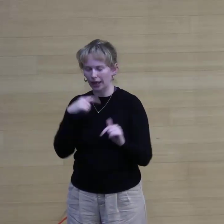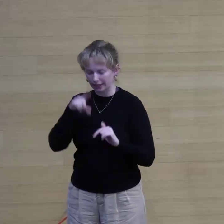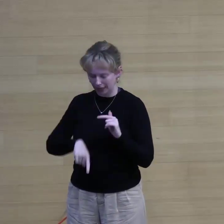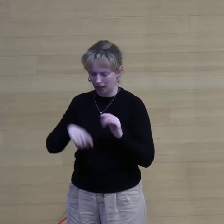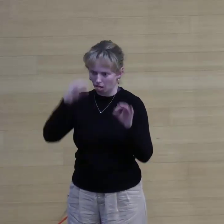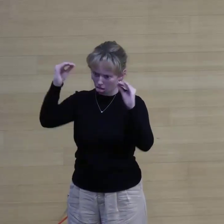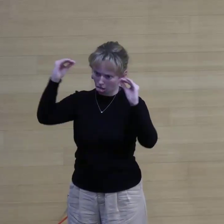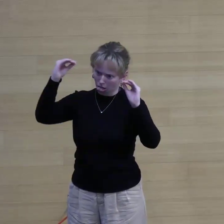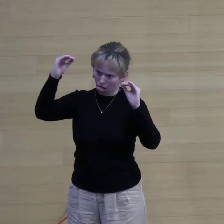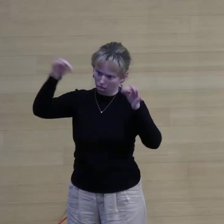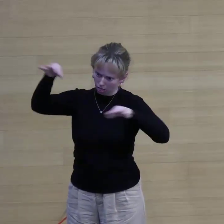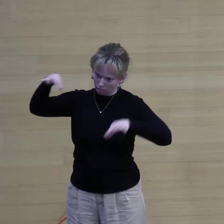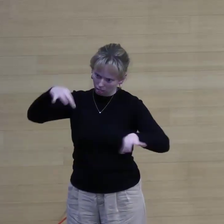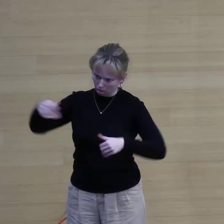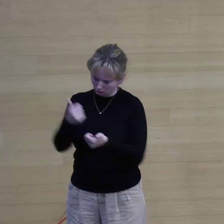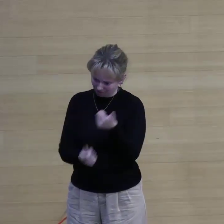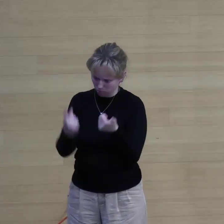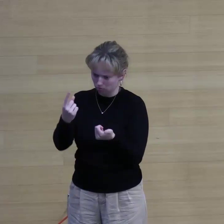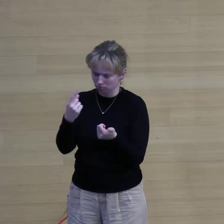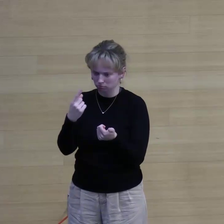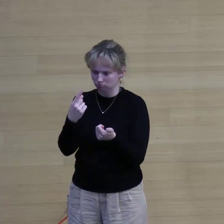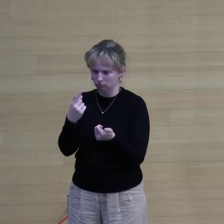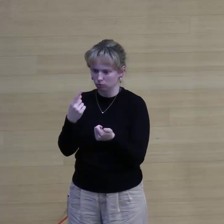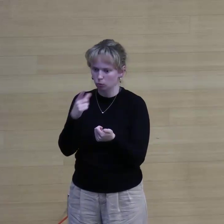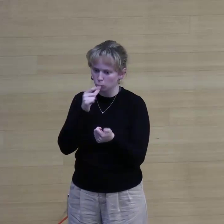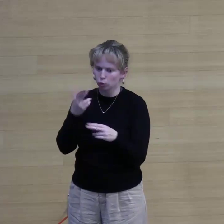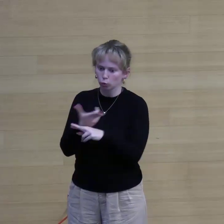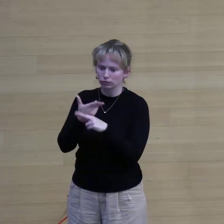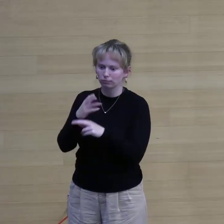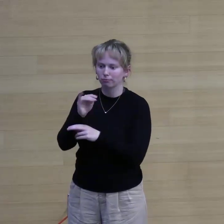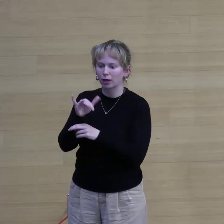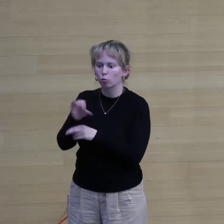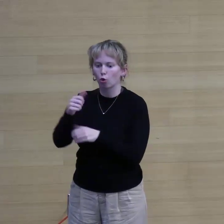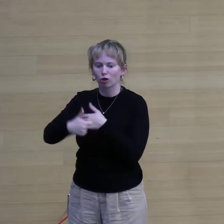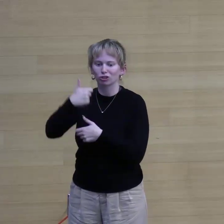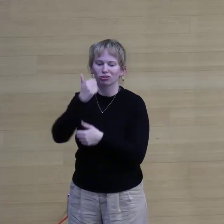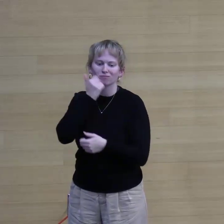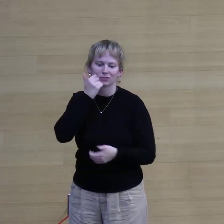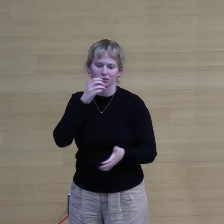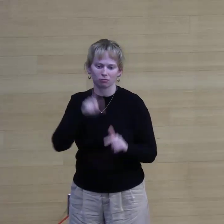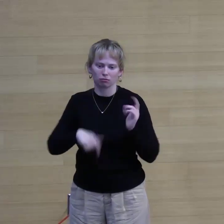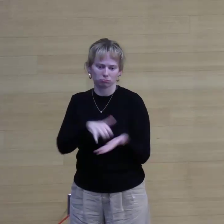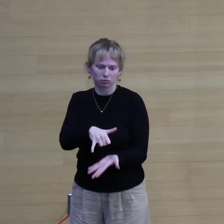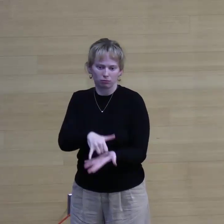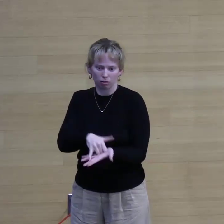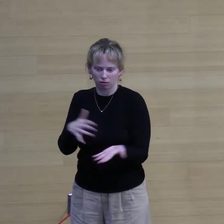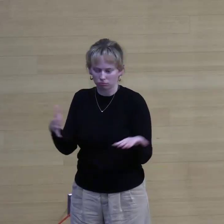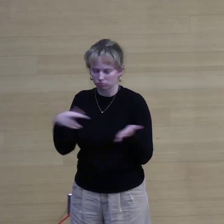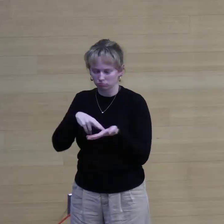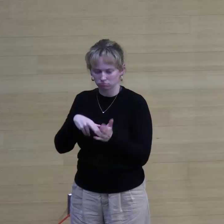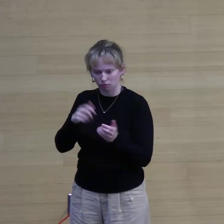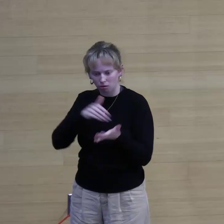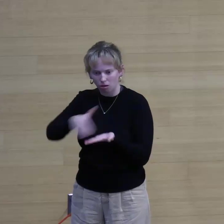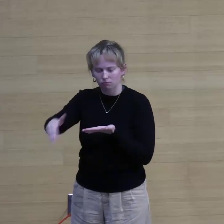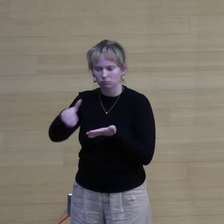educate everybody who does a microaggression every single day. And so a lot of the conversations